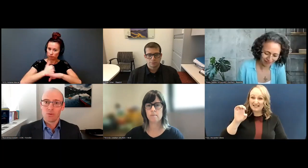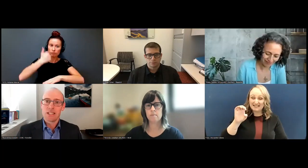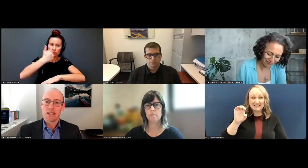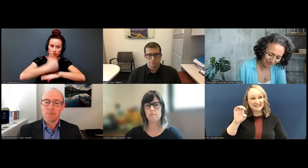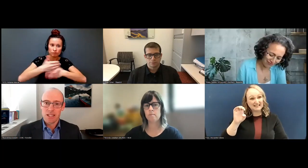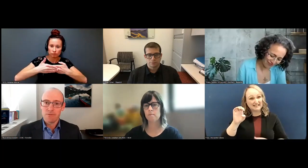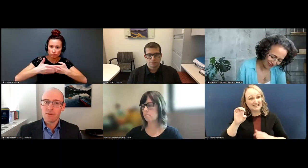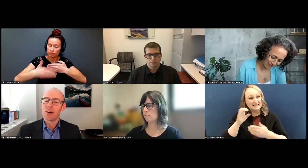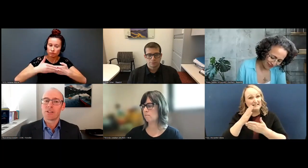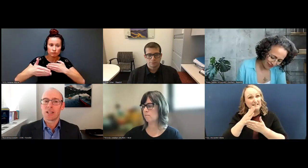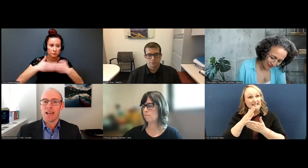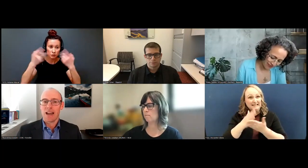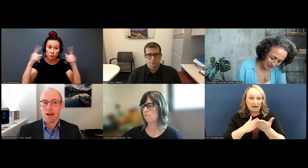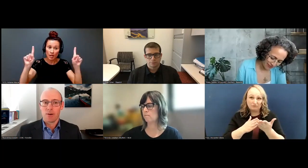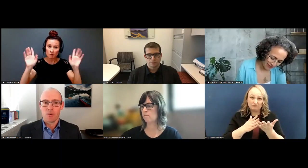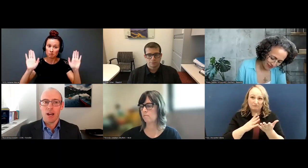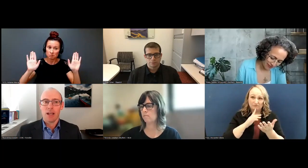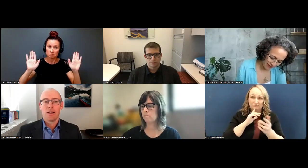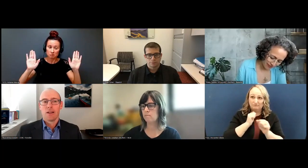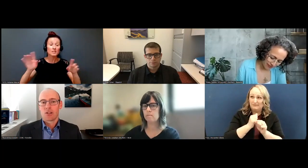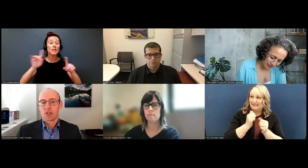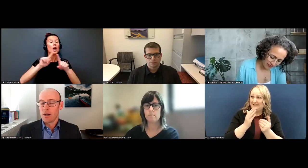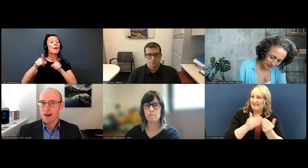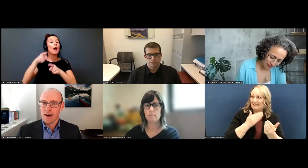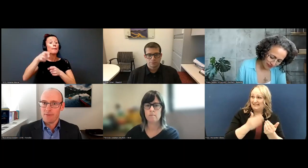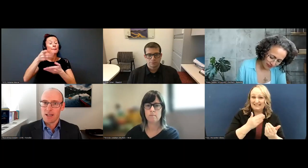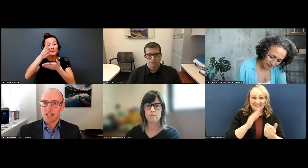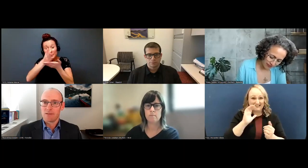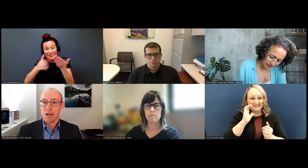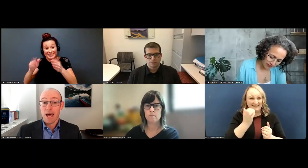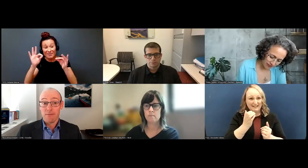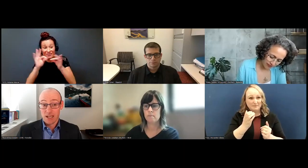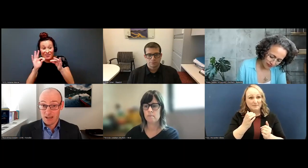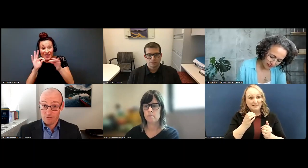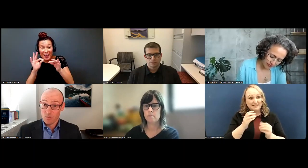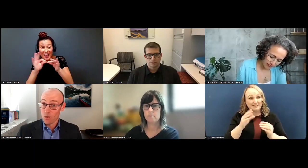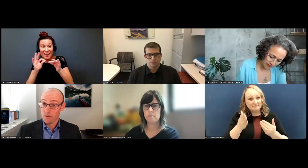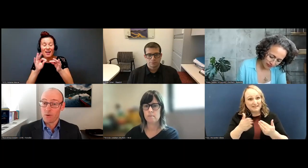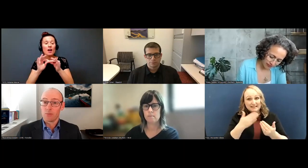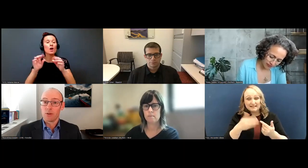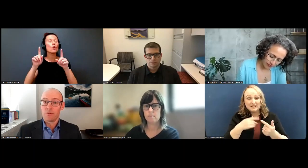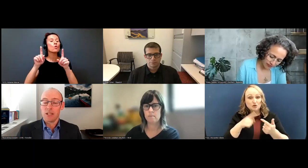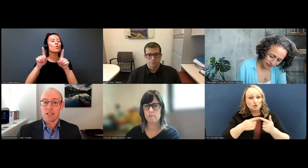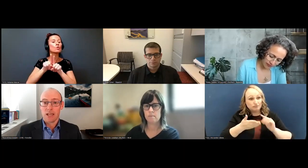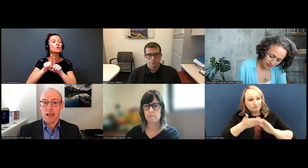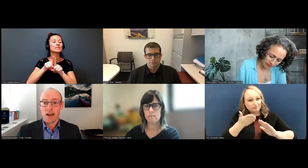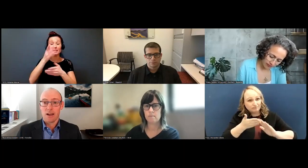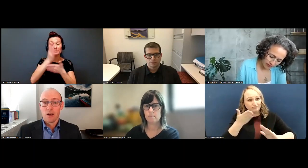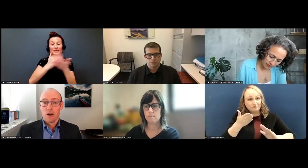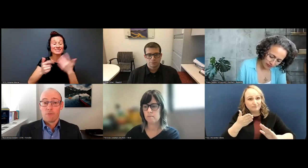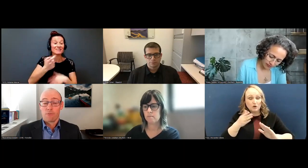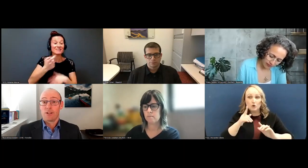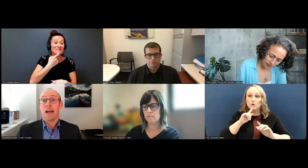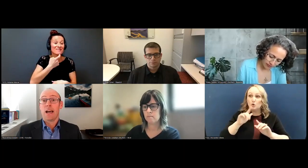Is reasonably difficult to get it up and running. Childcare advocates have been advocating for more affordable fees in Canada for